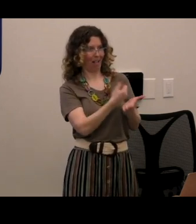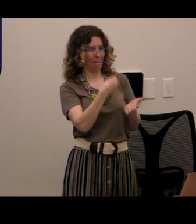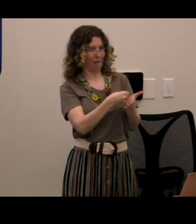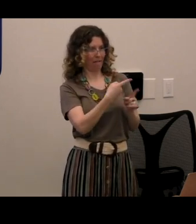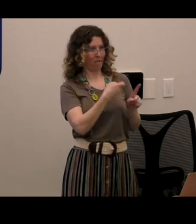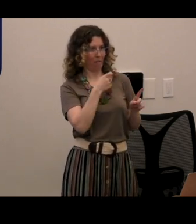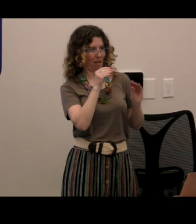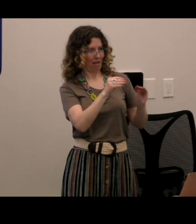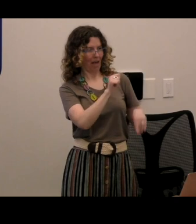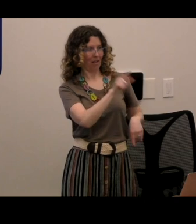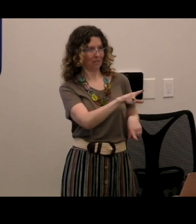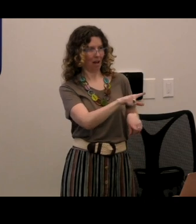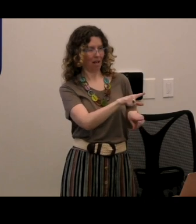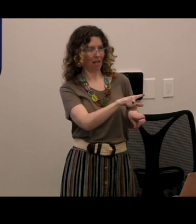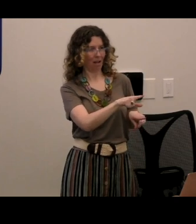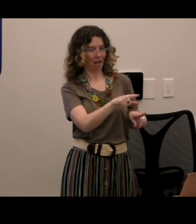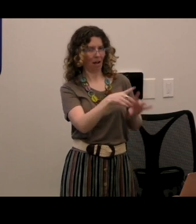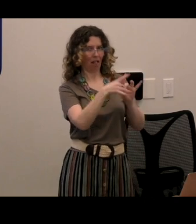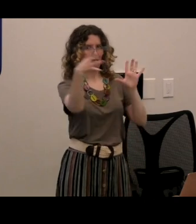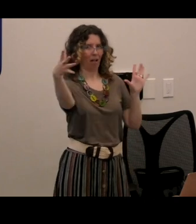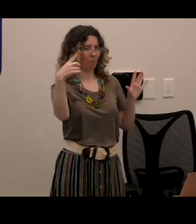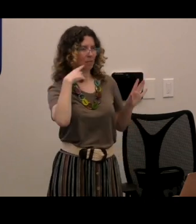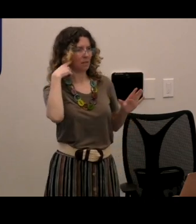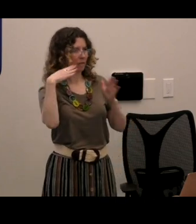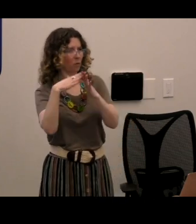ASL program, but I'm not getting money from teaching ASL